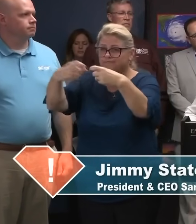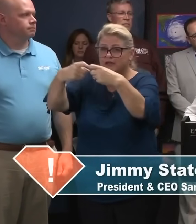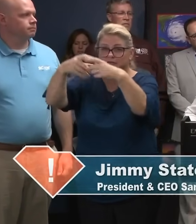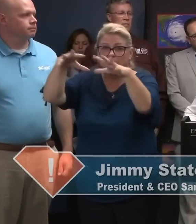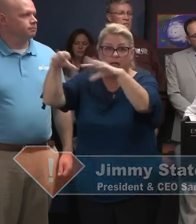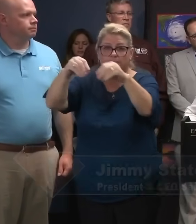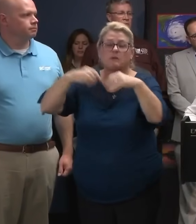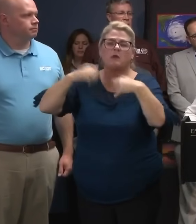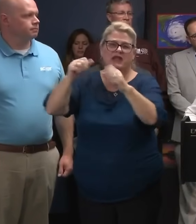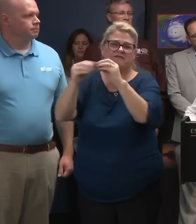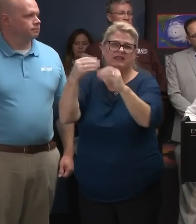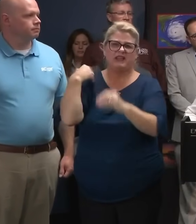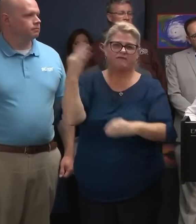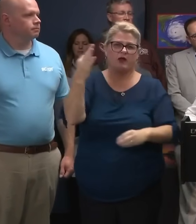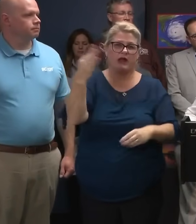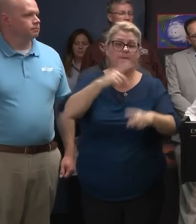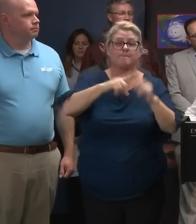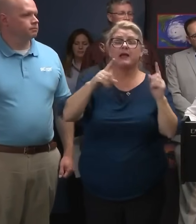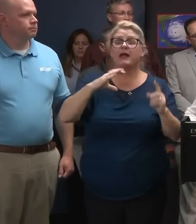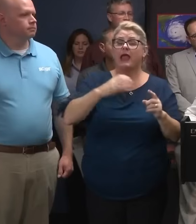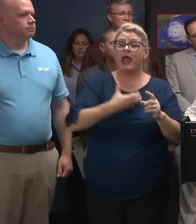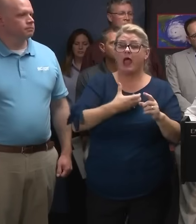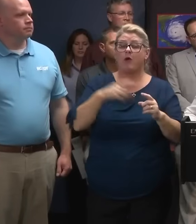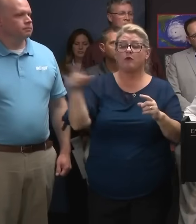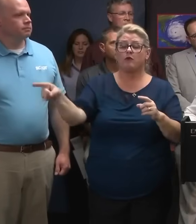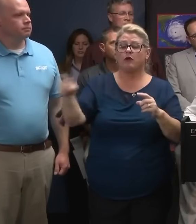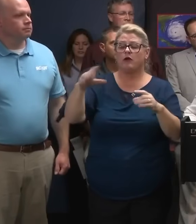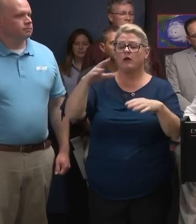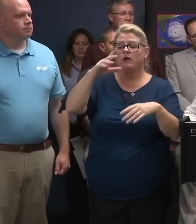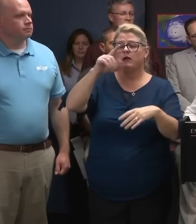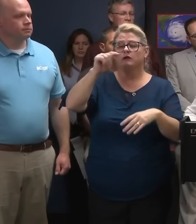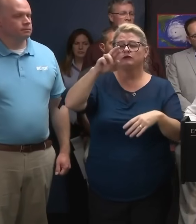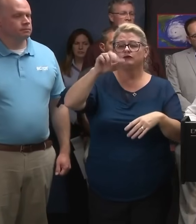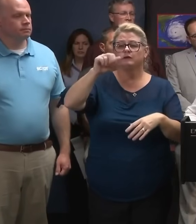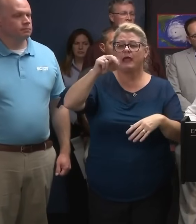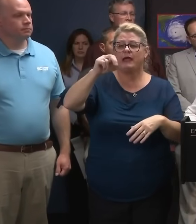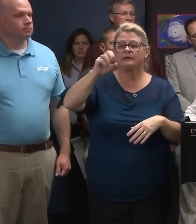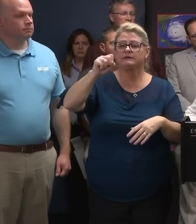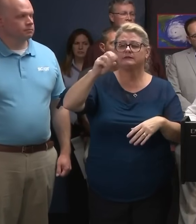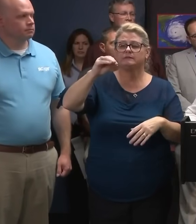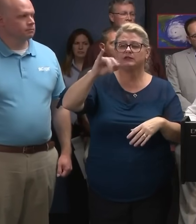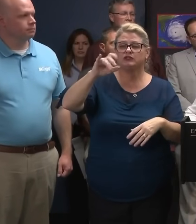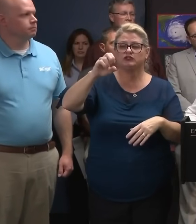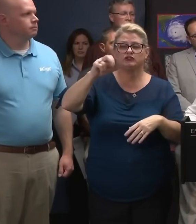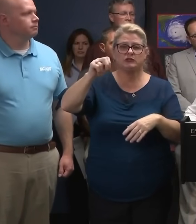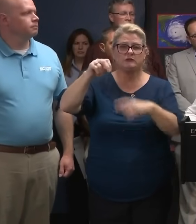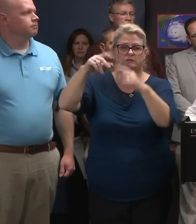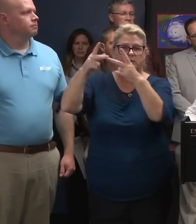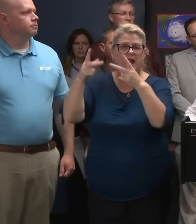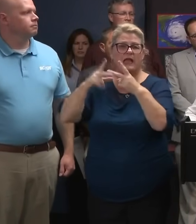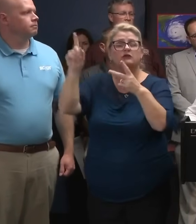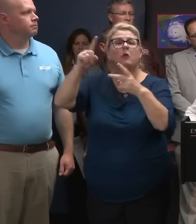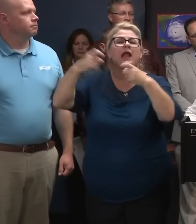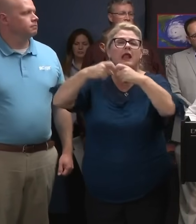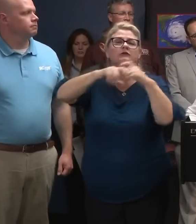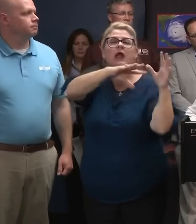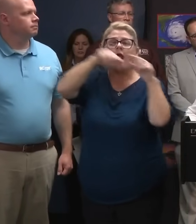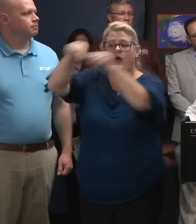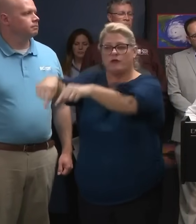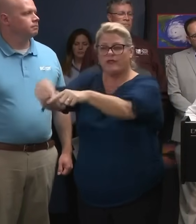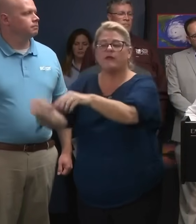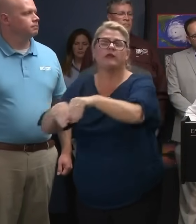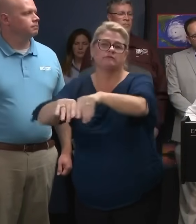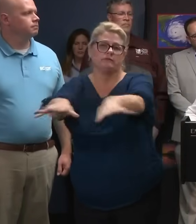Our transmission system, however, was hit fairly hard, but not nearly as hard as what Duke and Dominion, the cooperatives, and several